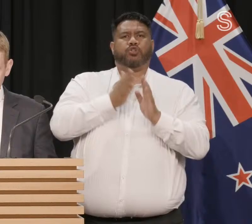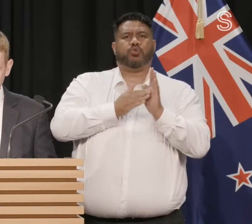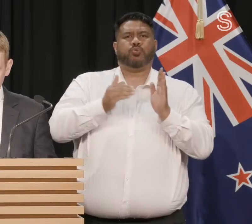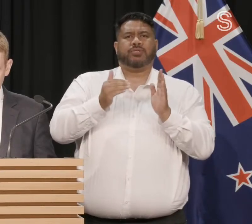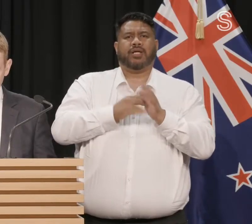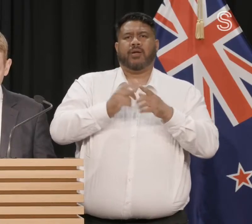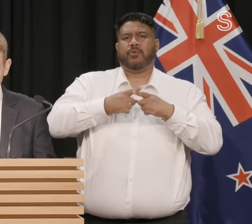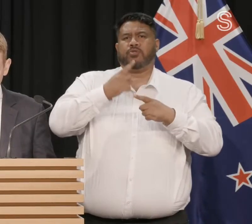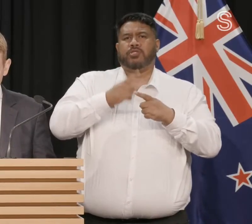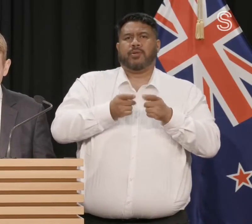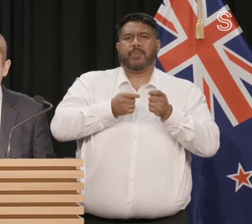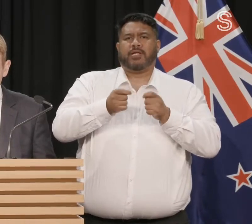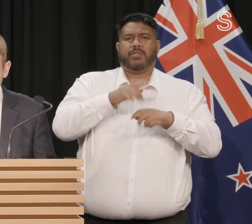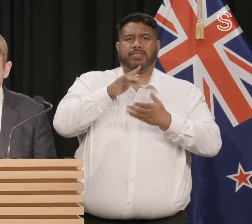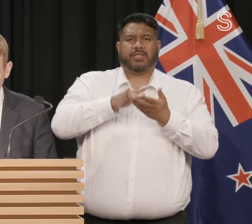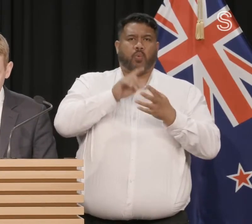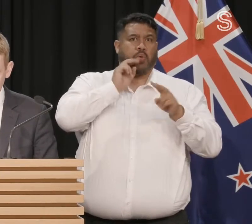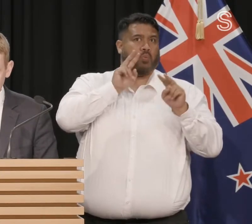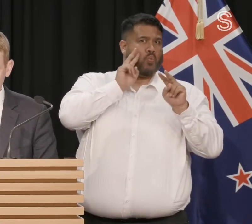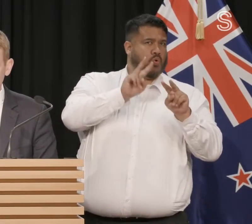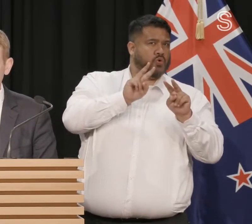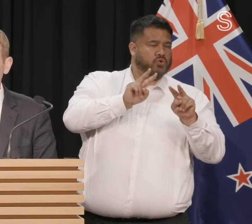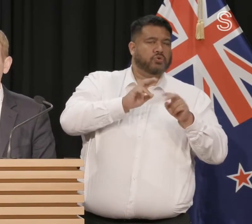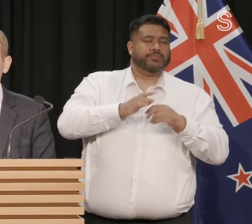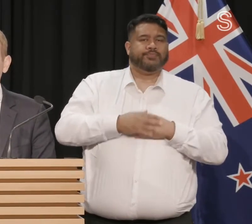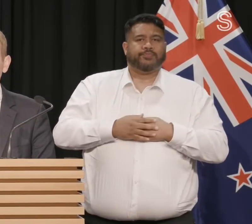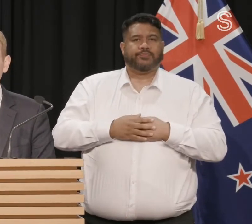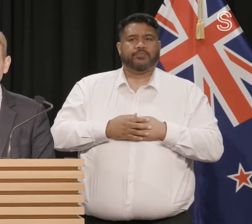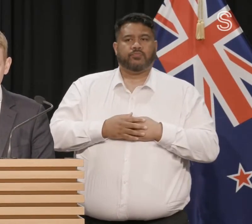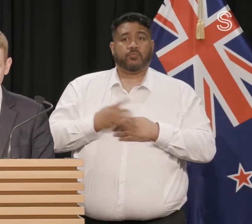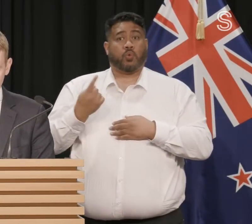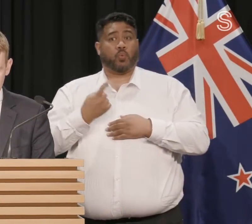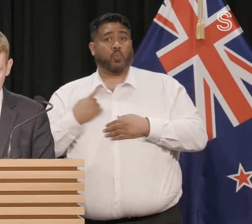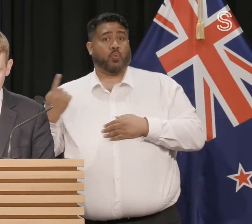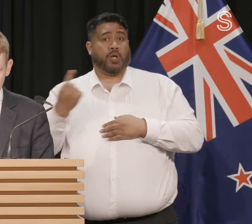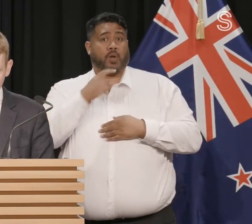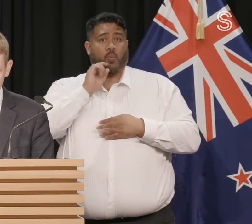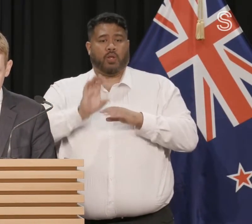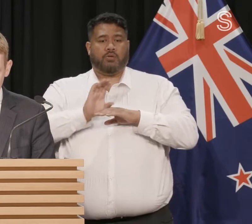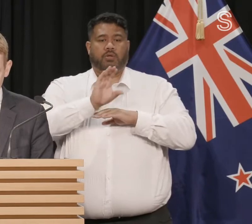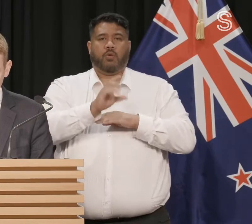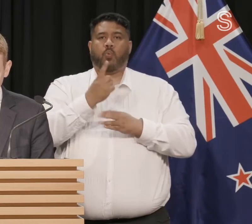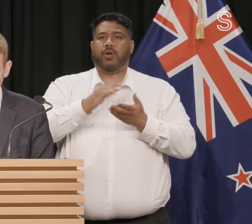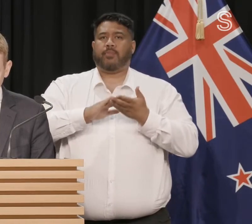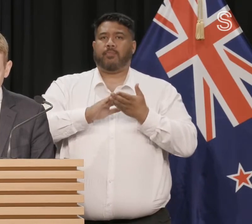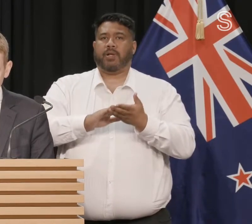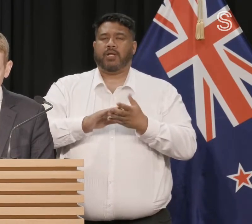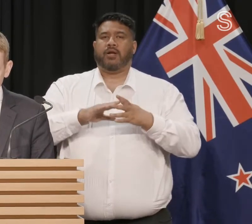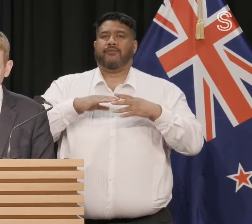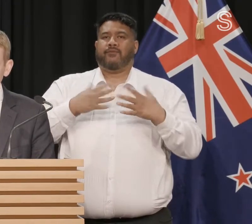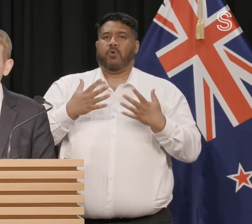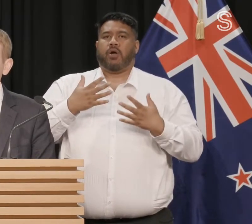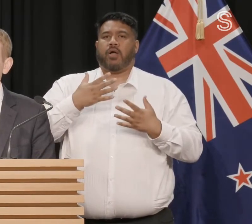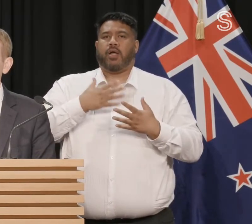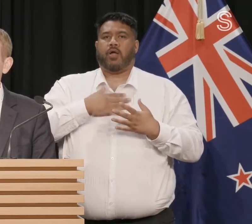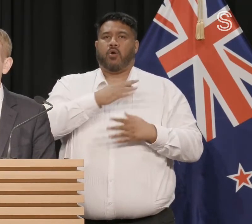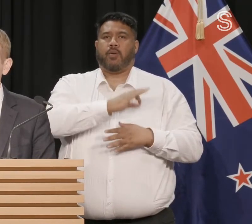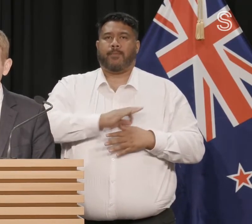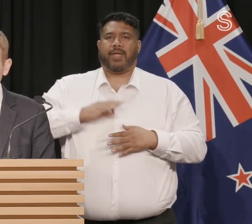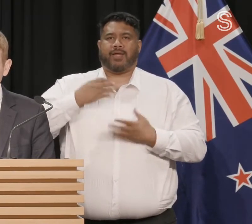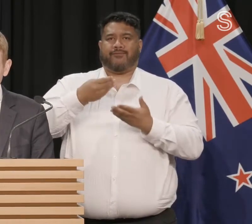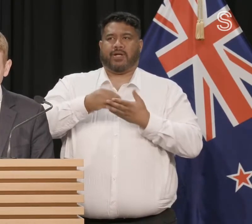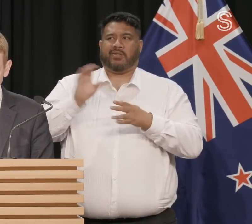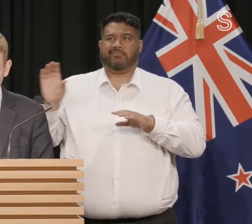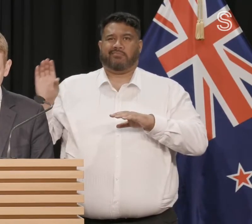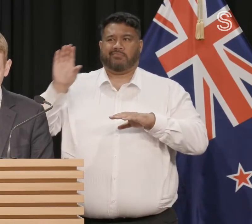million contribution to the Auckland Mayoral Relief Fund to assist in the initial emergency response. That's the most significant